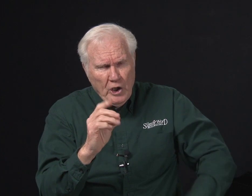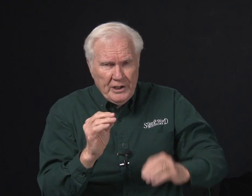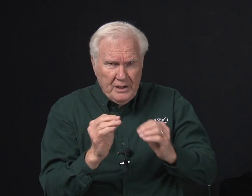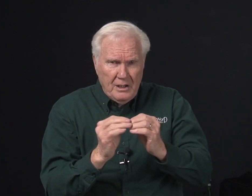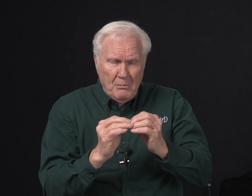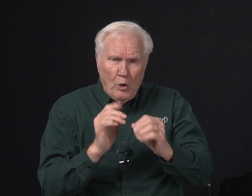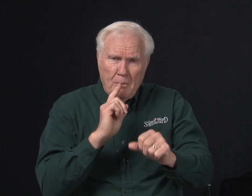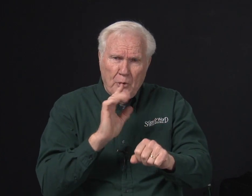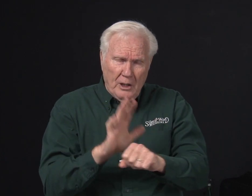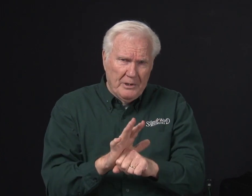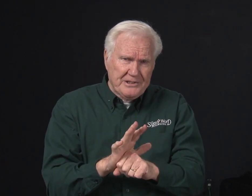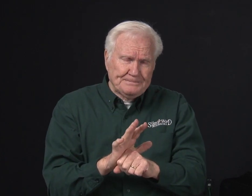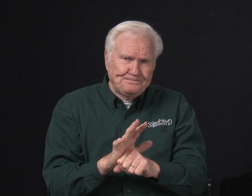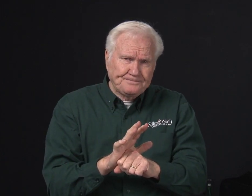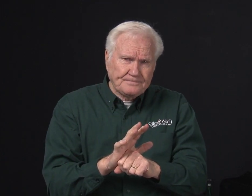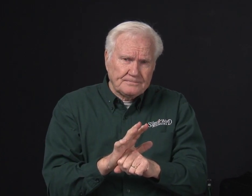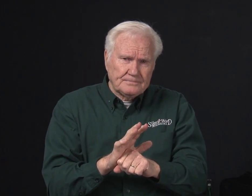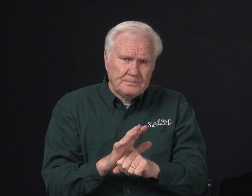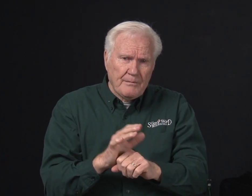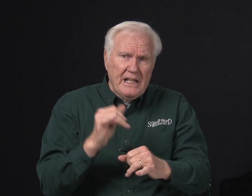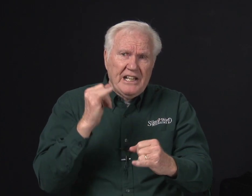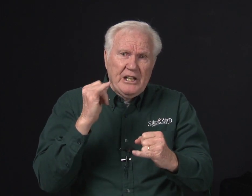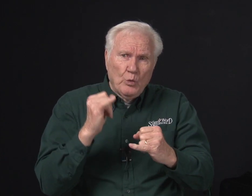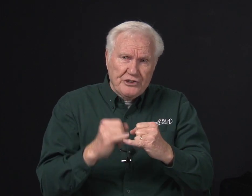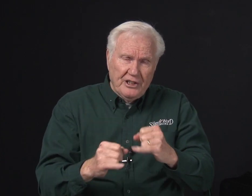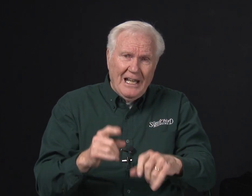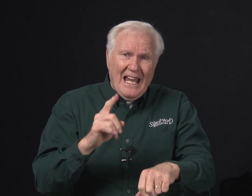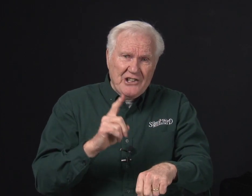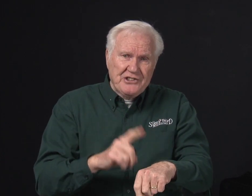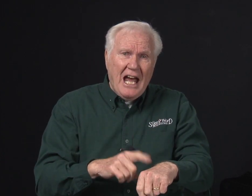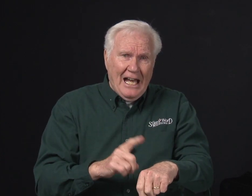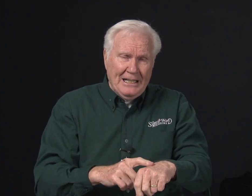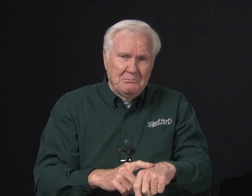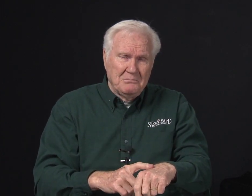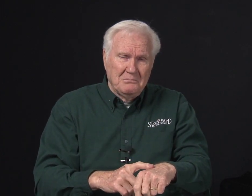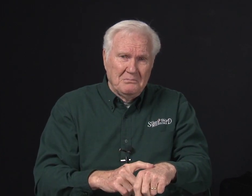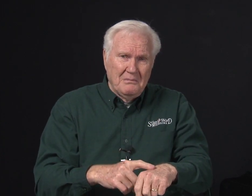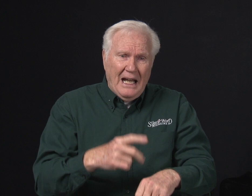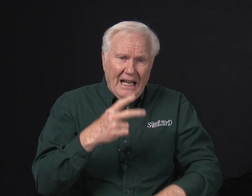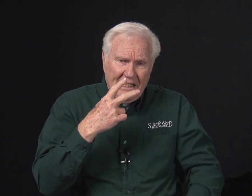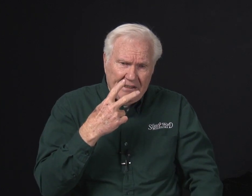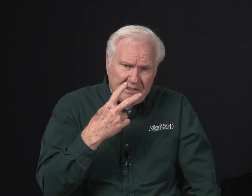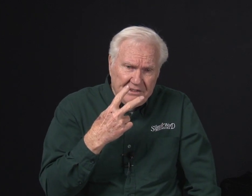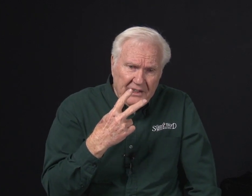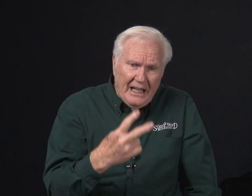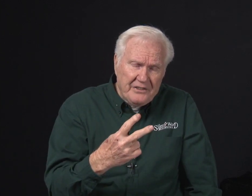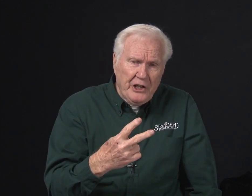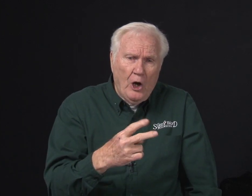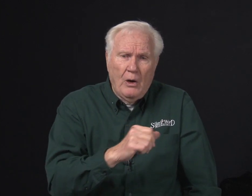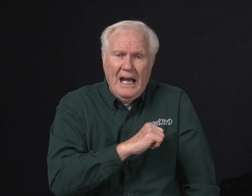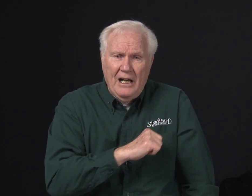one more promise. It was the last time I saw